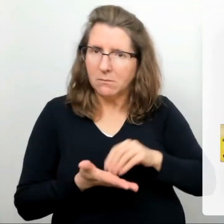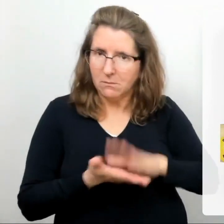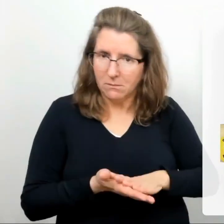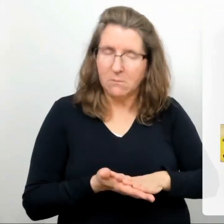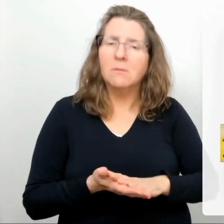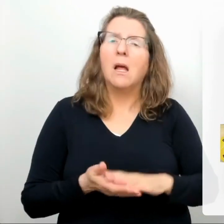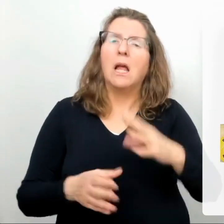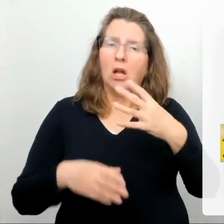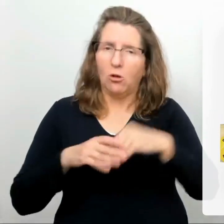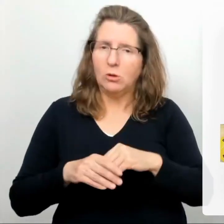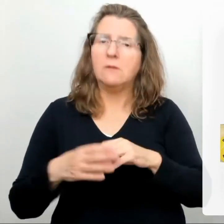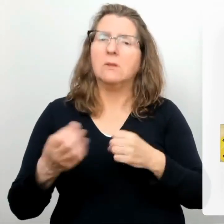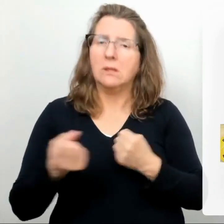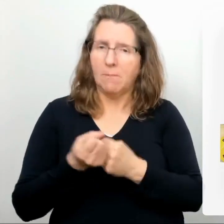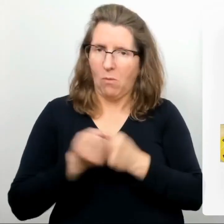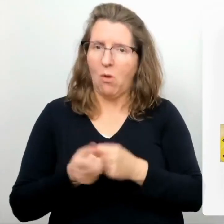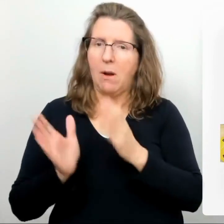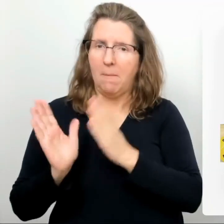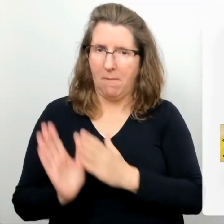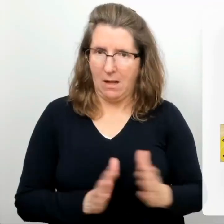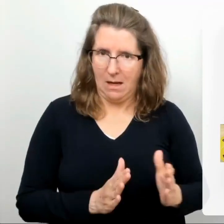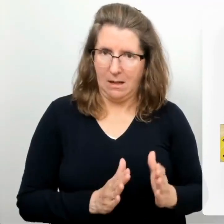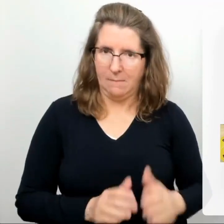is the basis of your inclusive support plan.